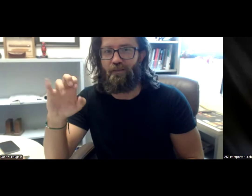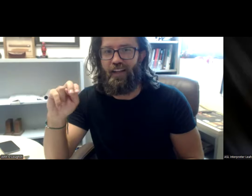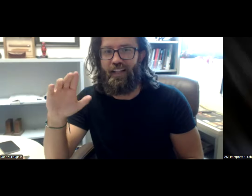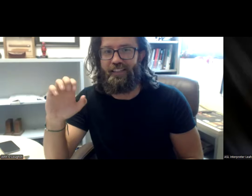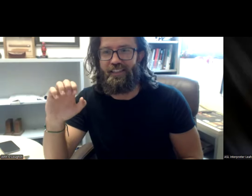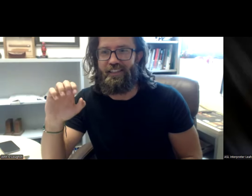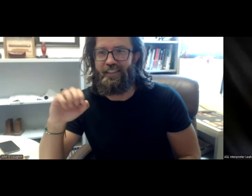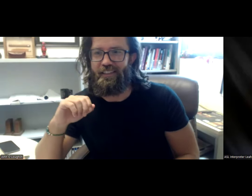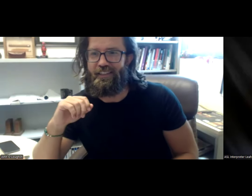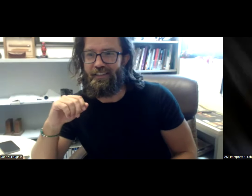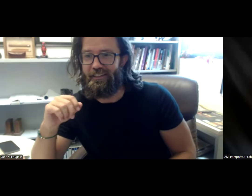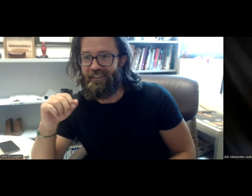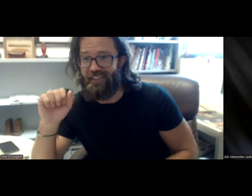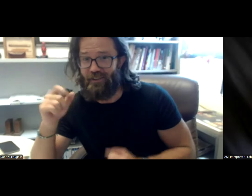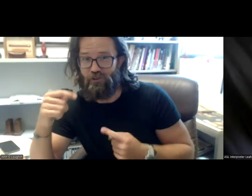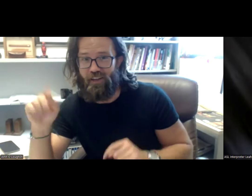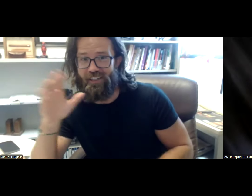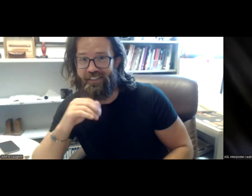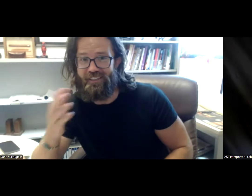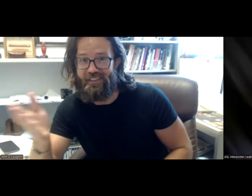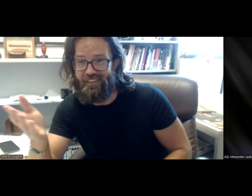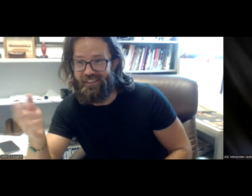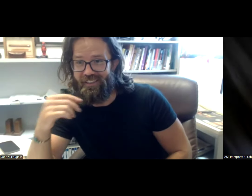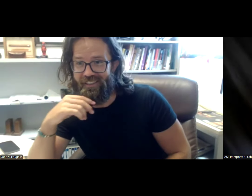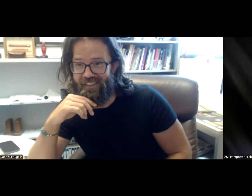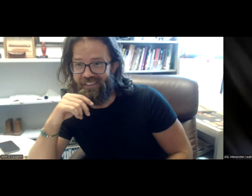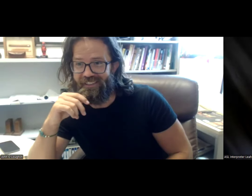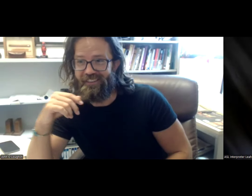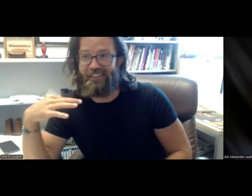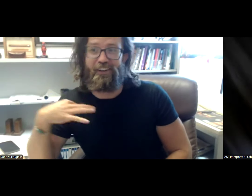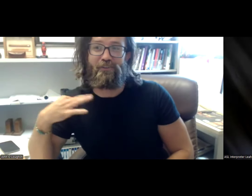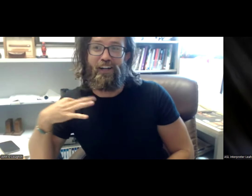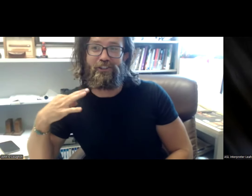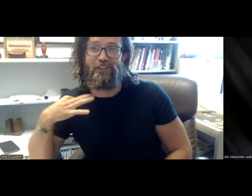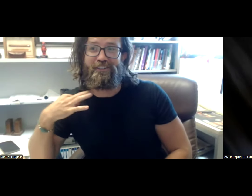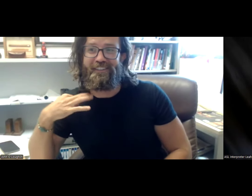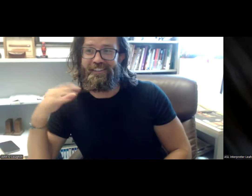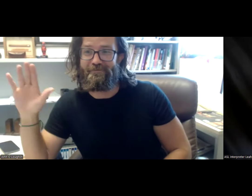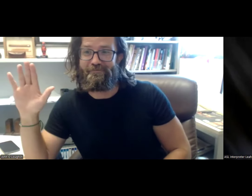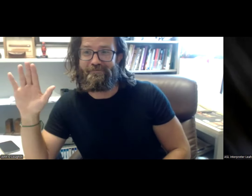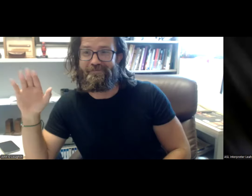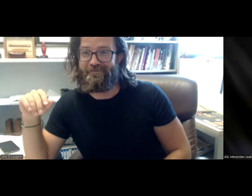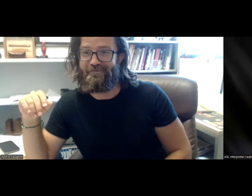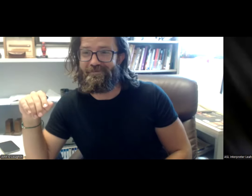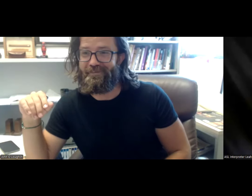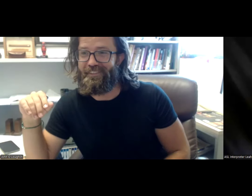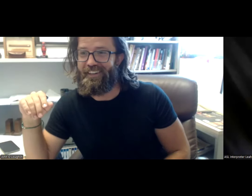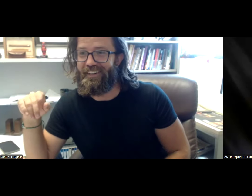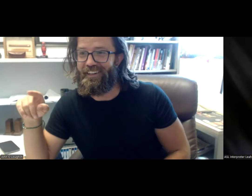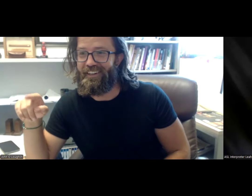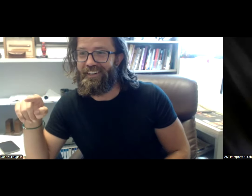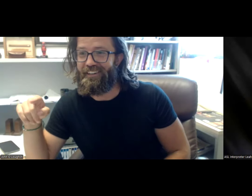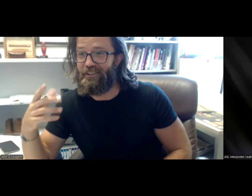which region or which province of Canada they don't use ASL? They use other languages right here.